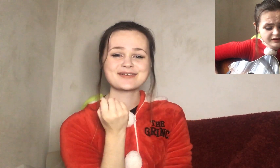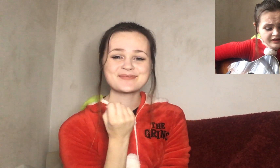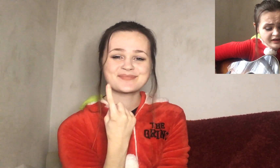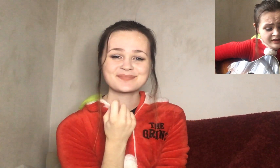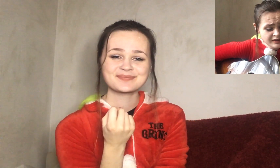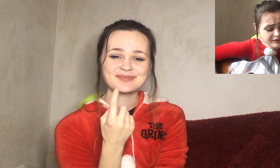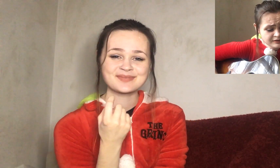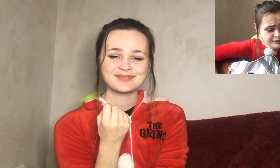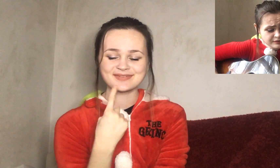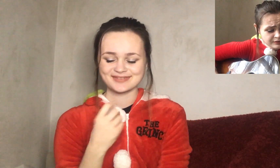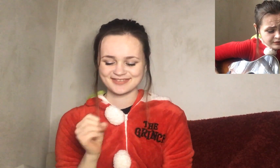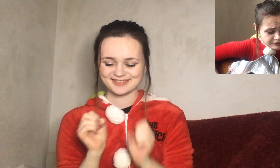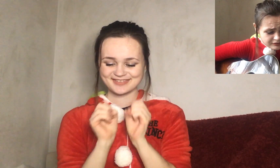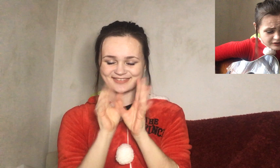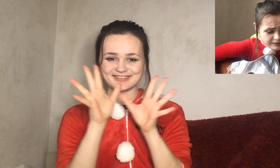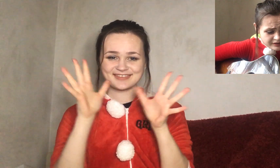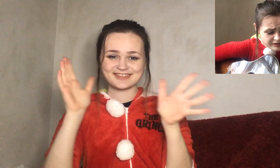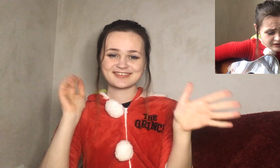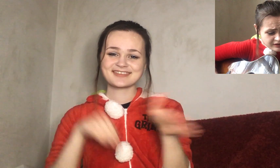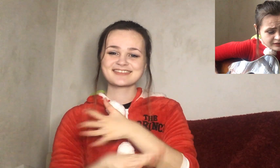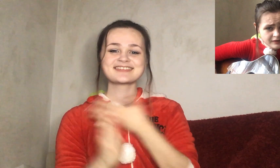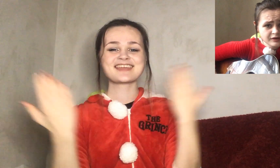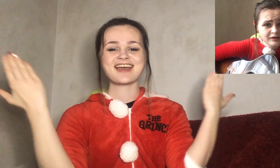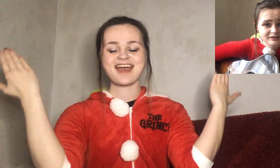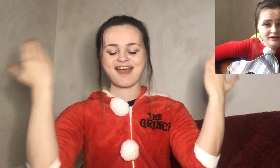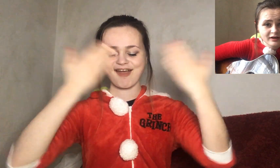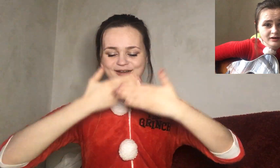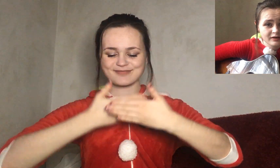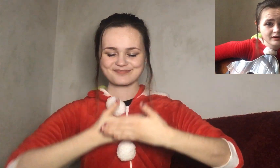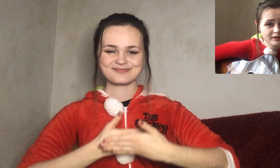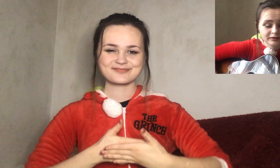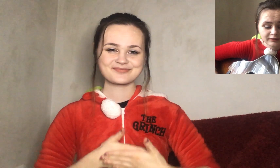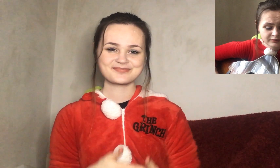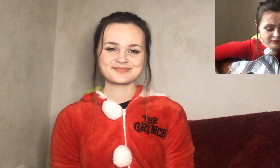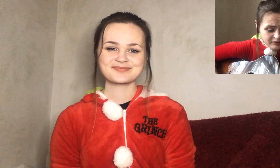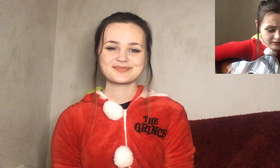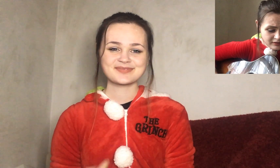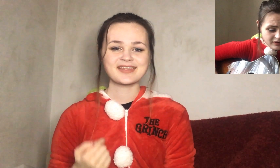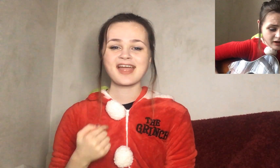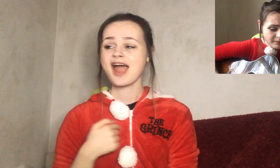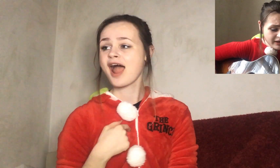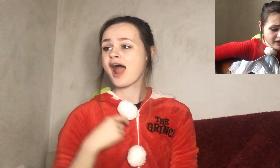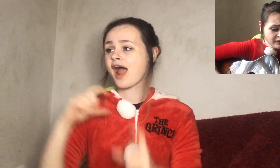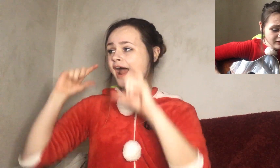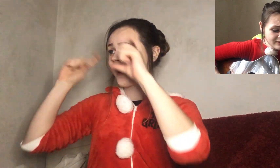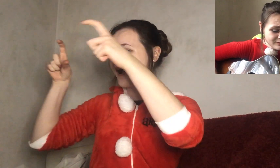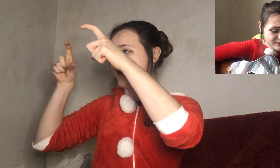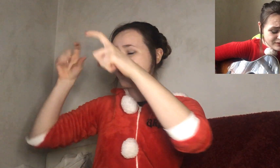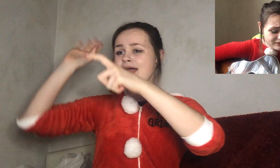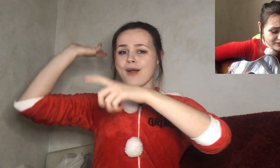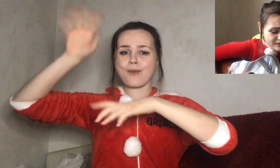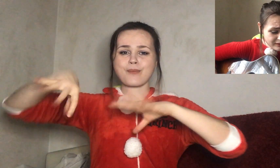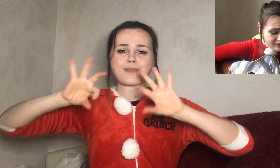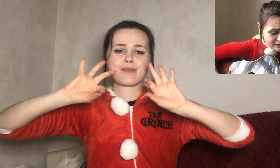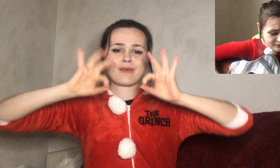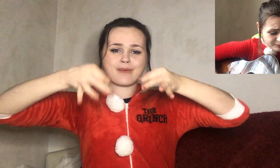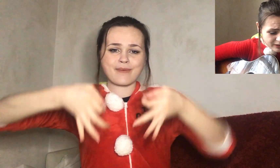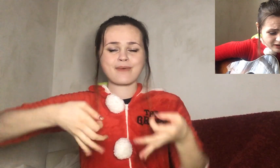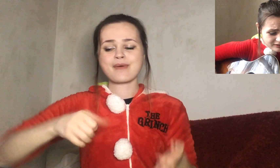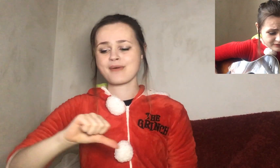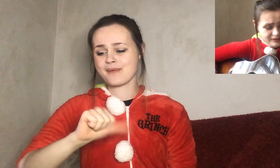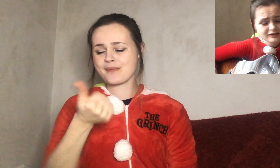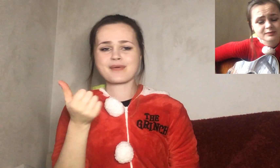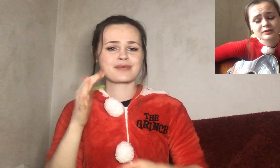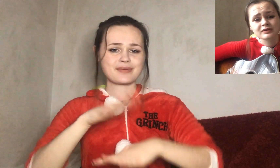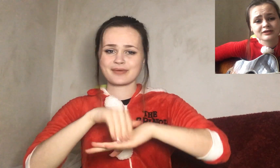the candles glowing in the dark. I'm hanging all the stockings